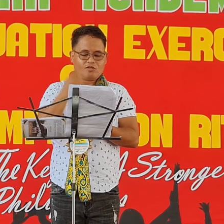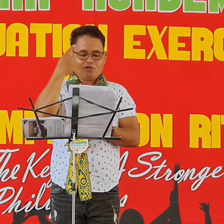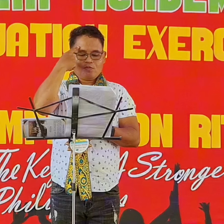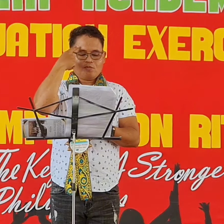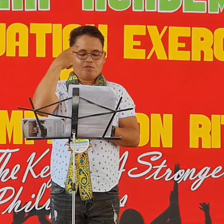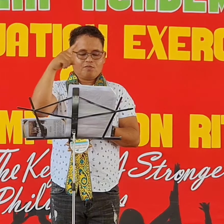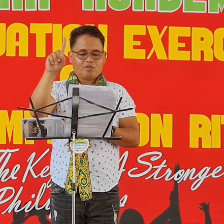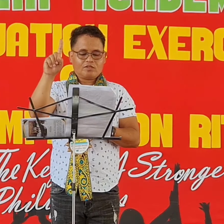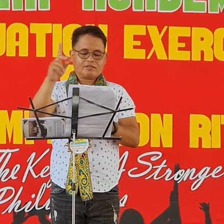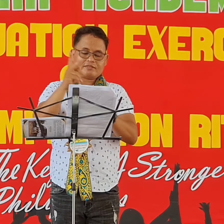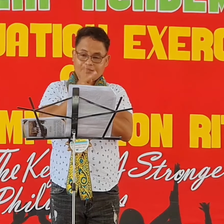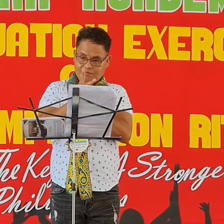And your guardians.